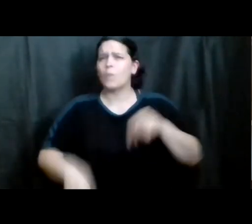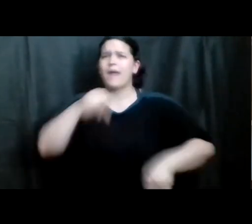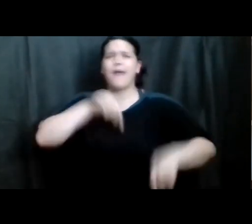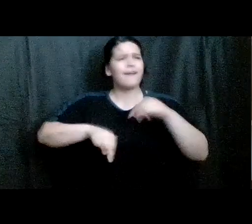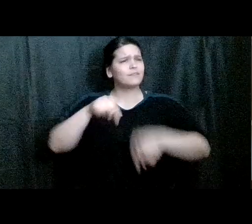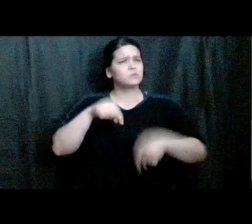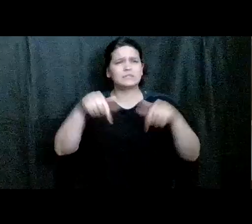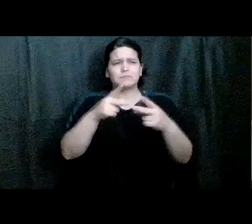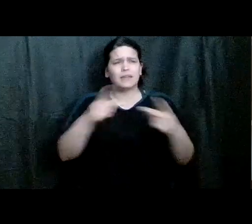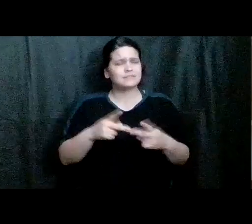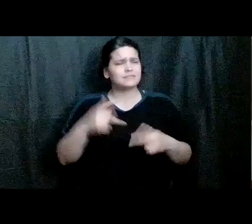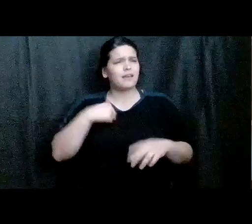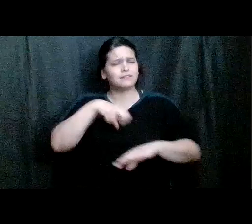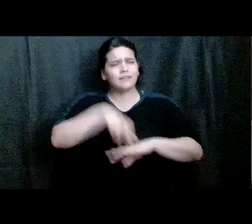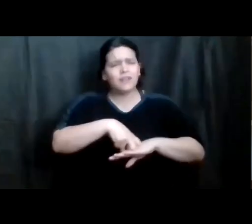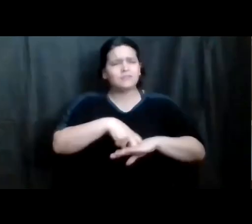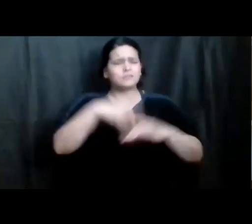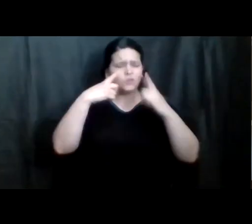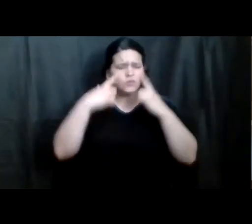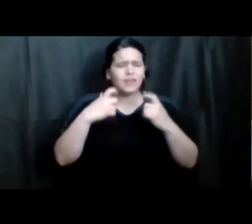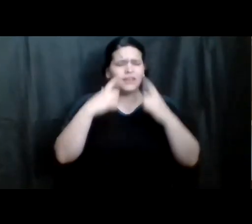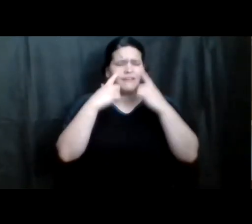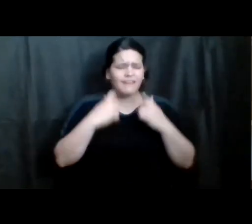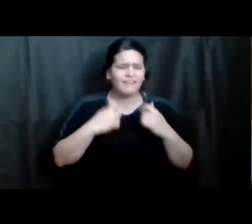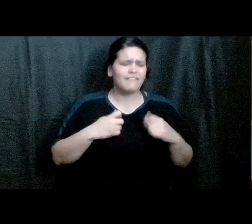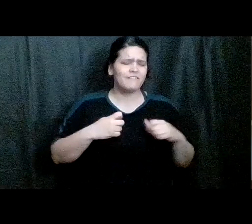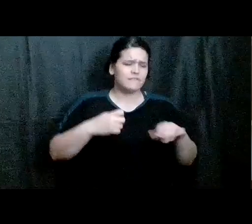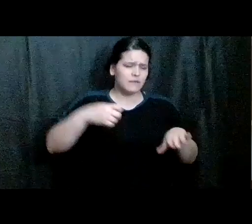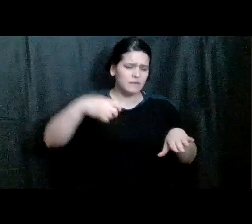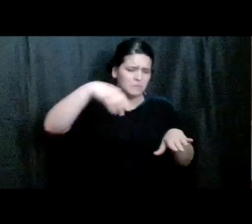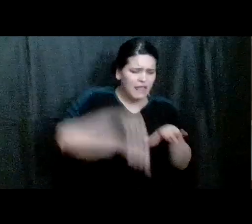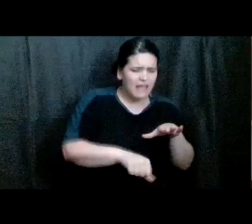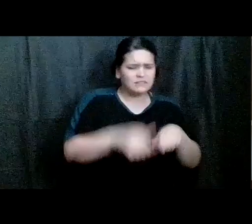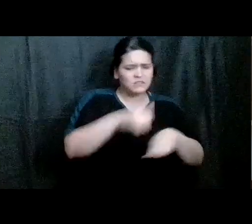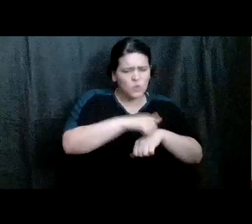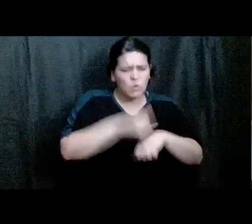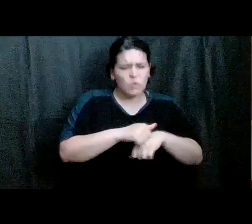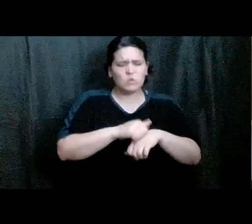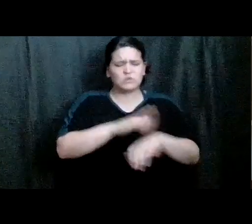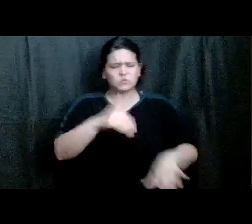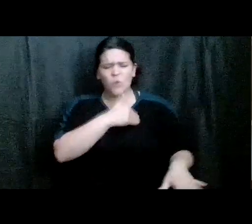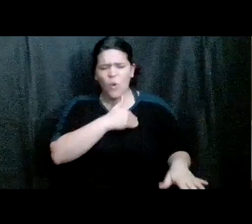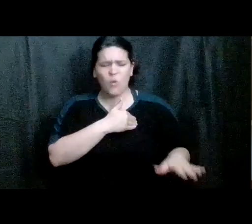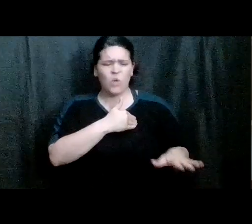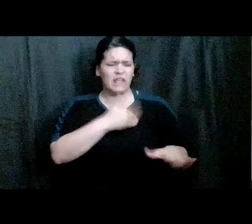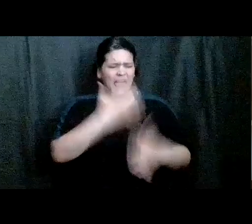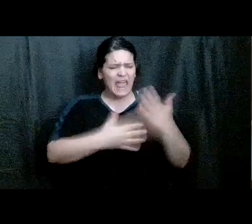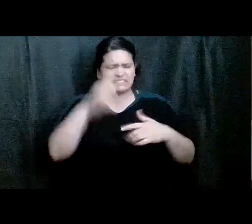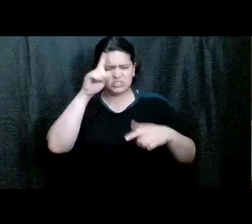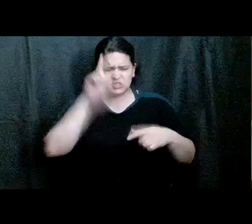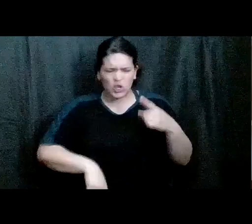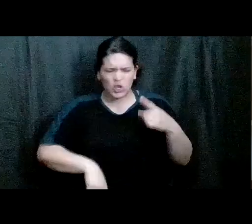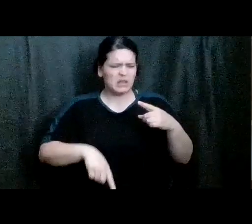places where I knelt in grief, planting stone and soul wounding, my hands could not bury it deep enough. And sometimes it's as if